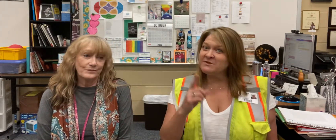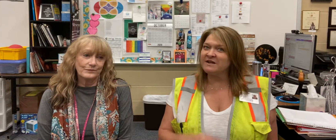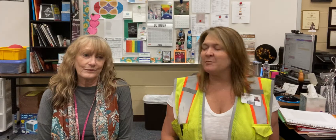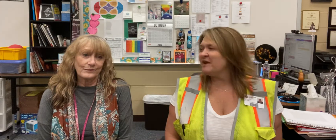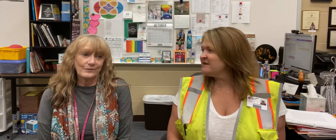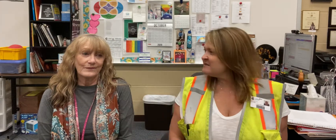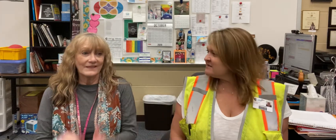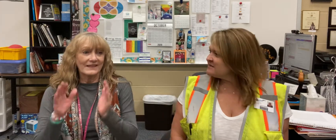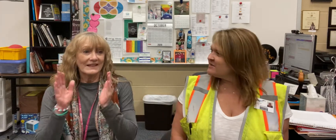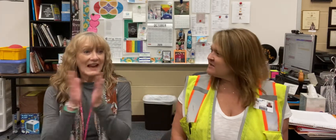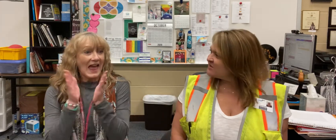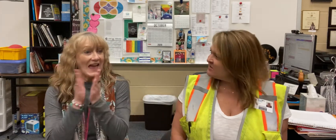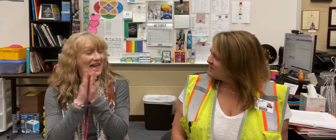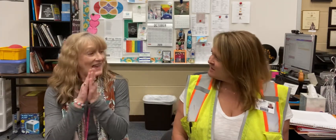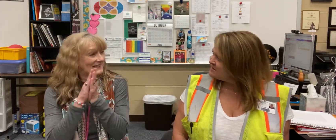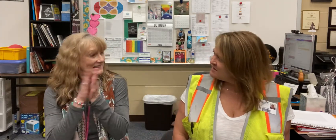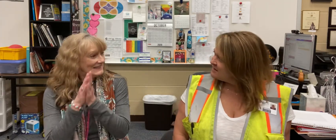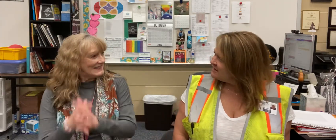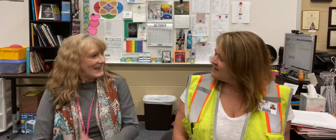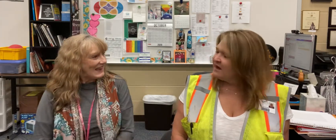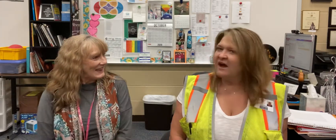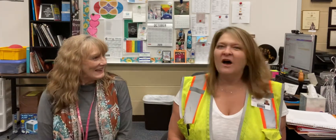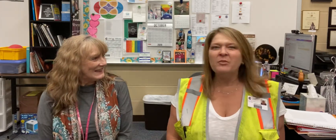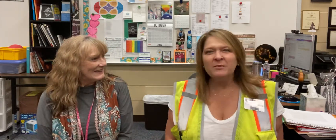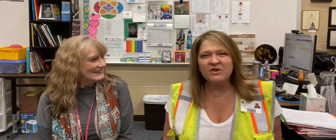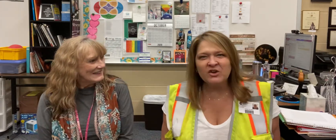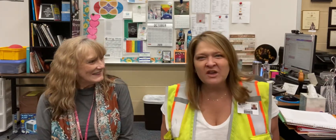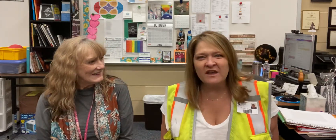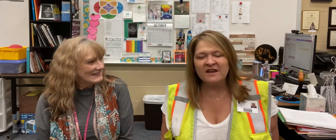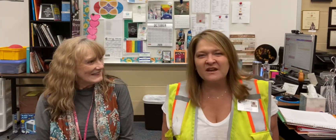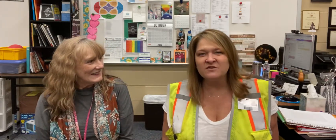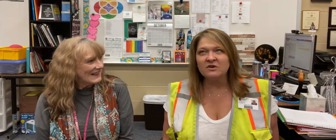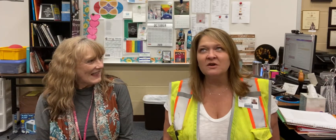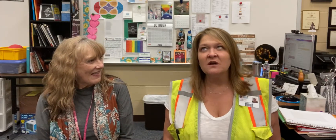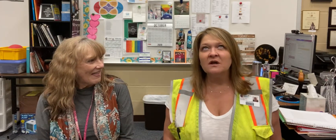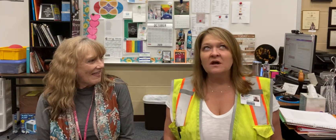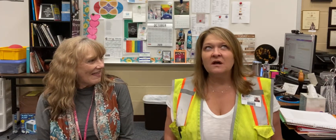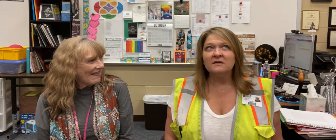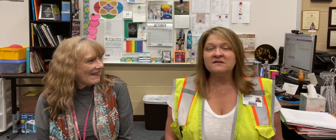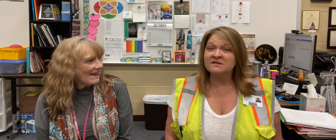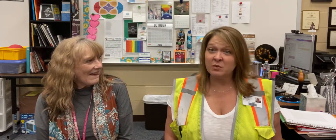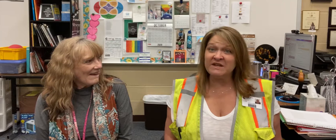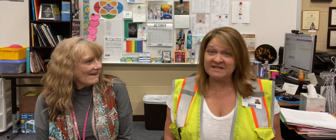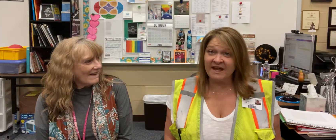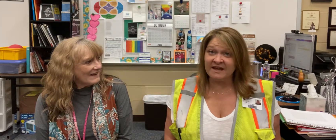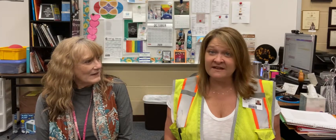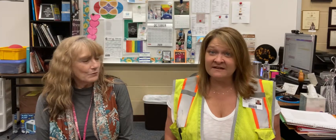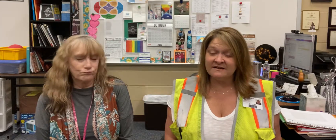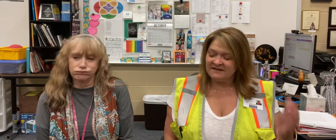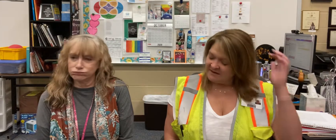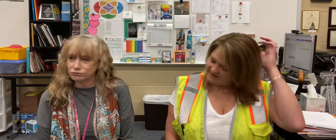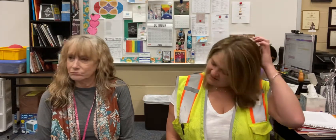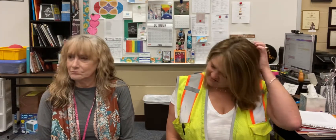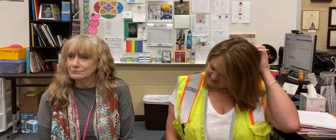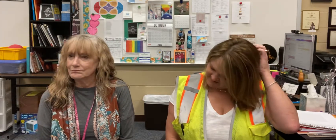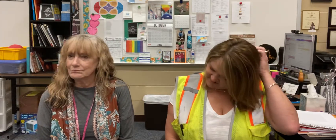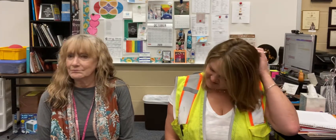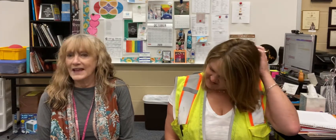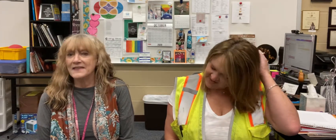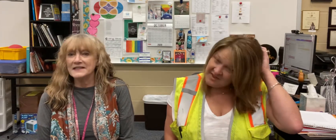get appliances, so that's good. Yay. I'll be able to cook again after, this is week 10. And they said